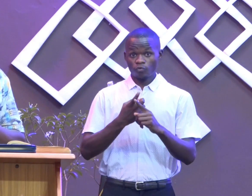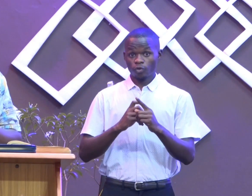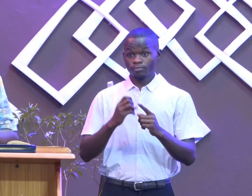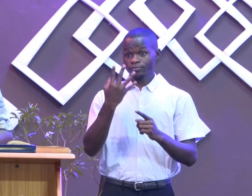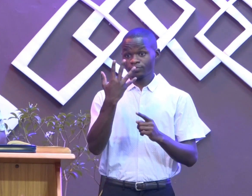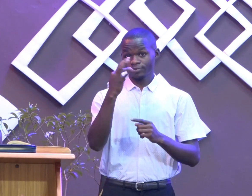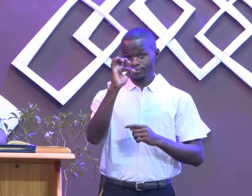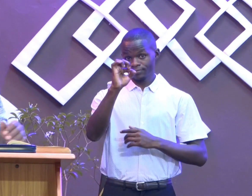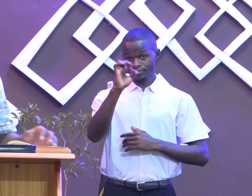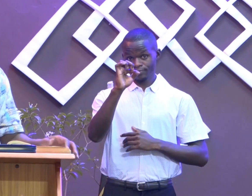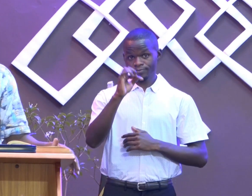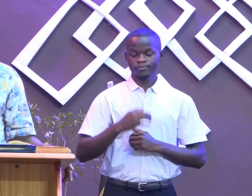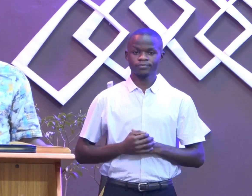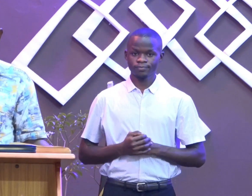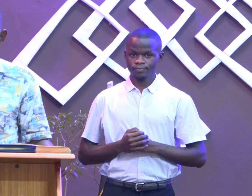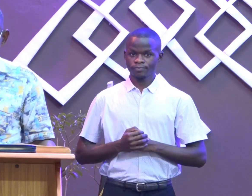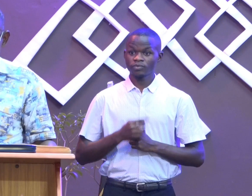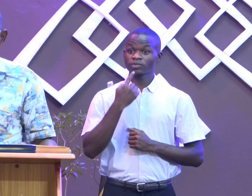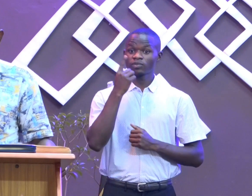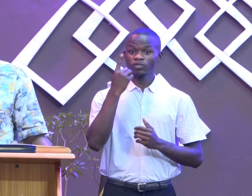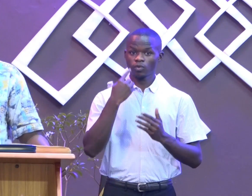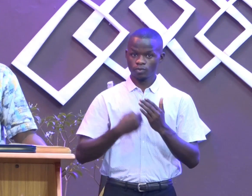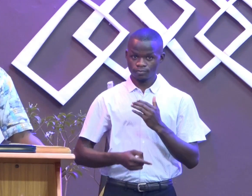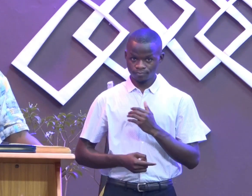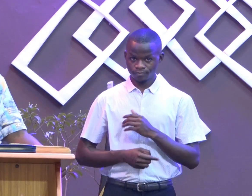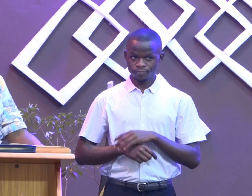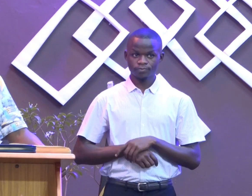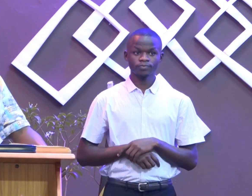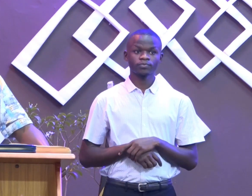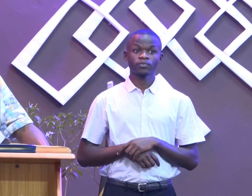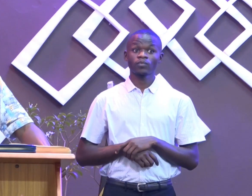going to begin from verses 50. This is what it